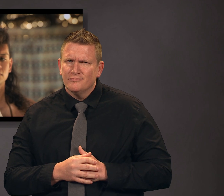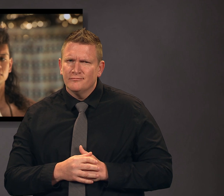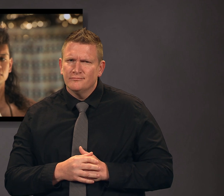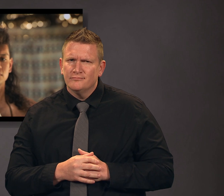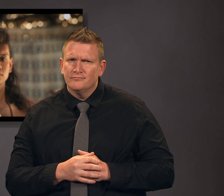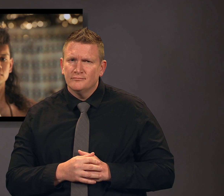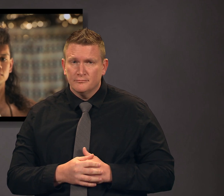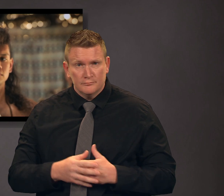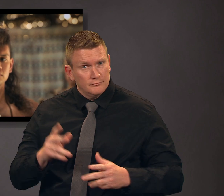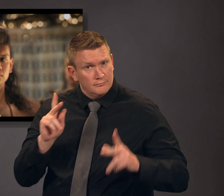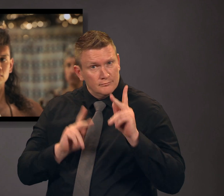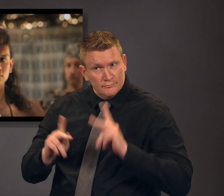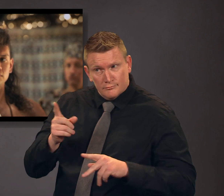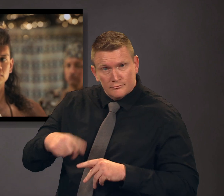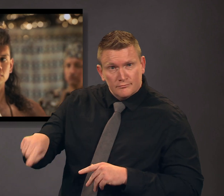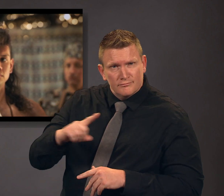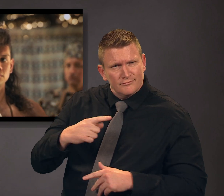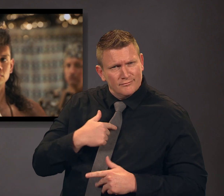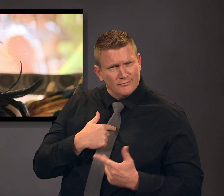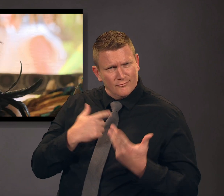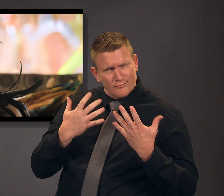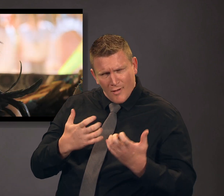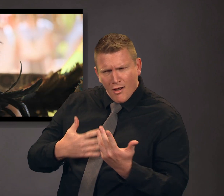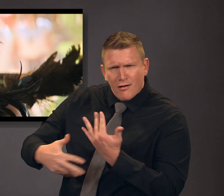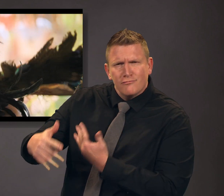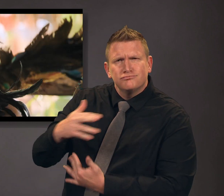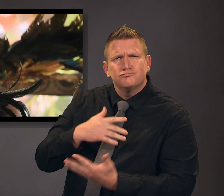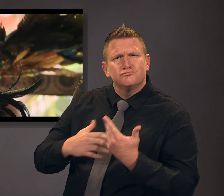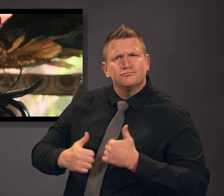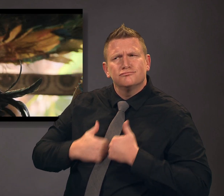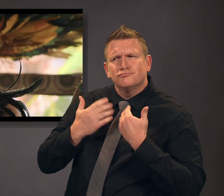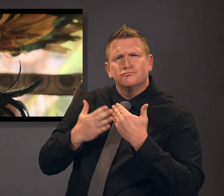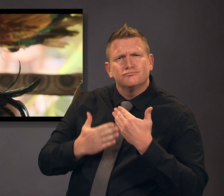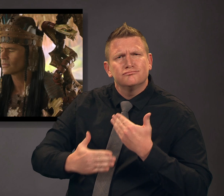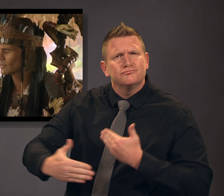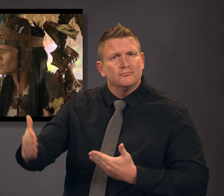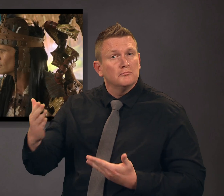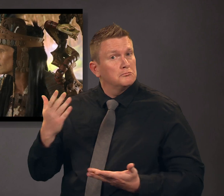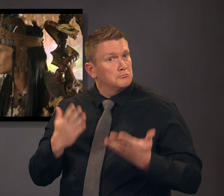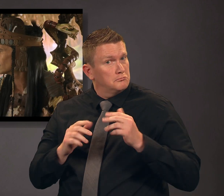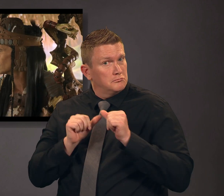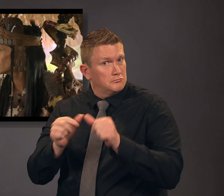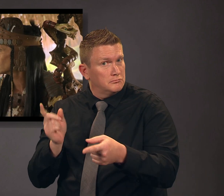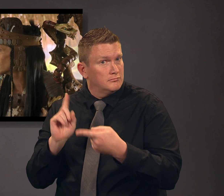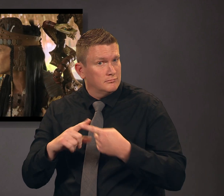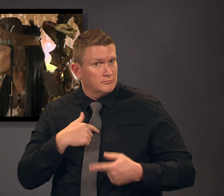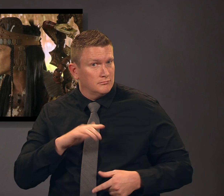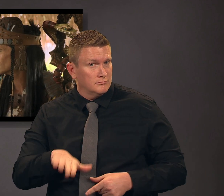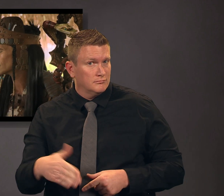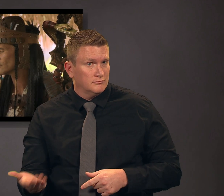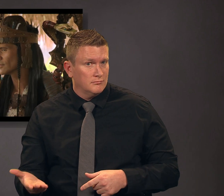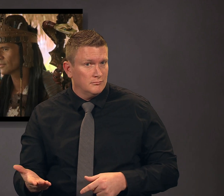I desire to dwell among this people for a time. Perhaps until the day I die.